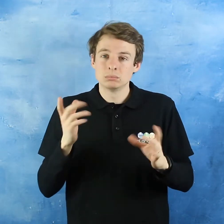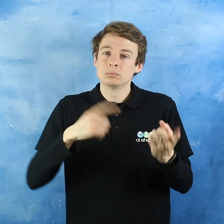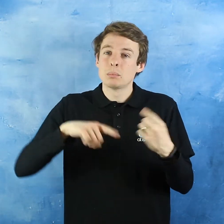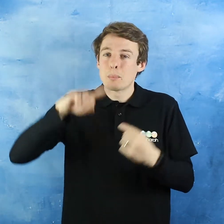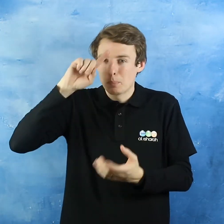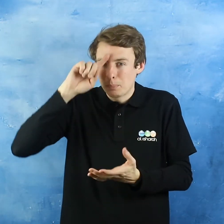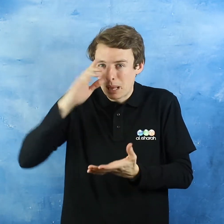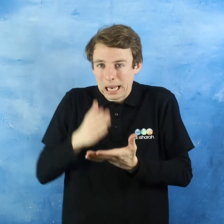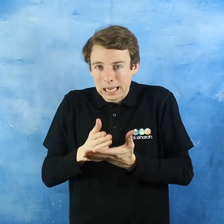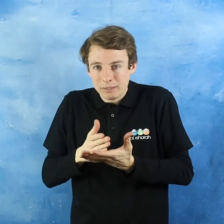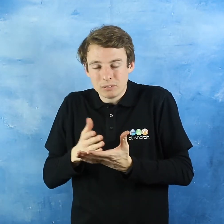the other.